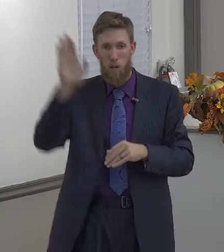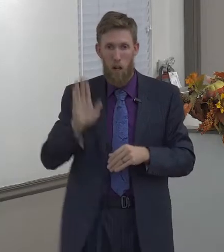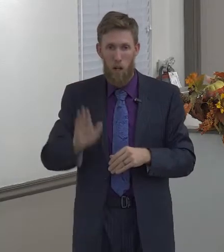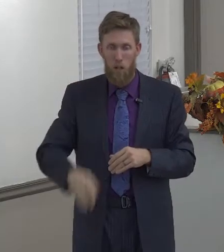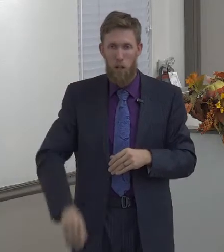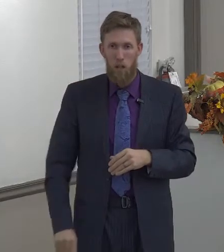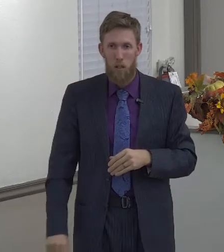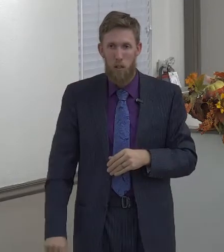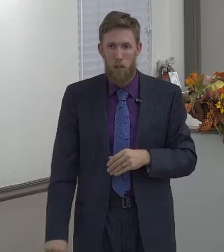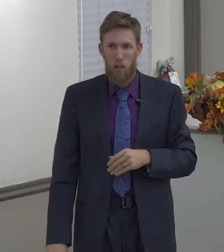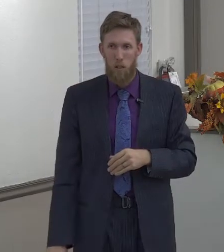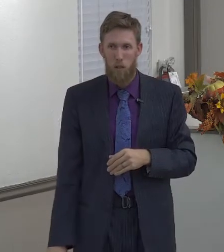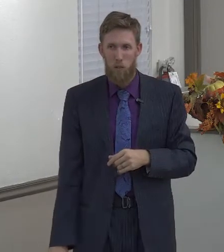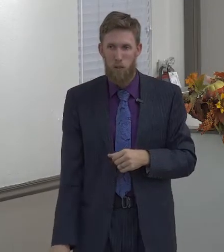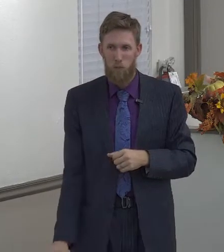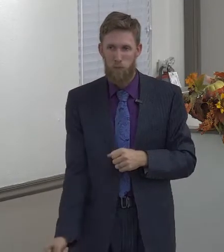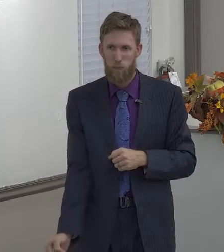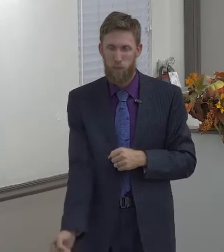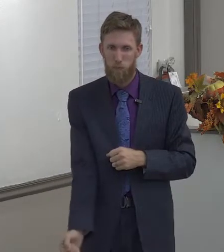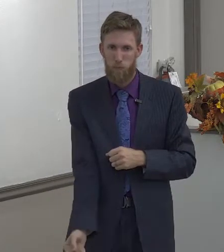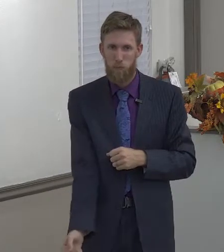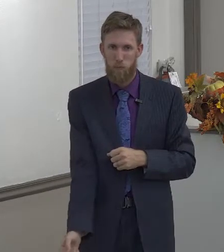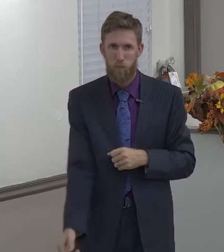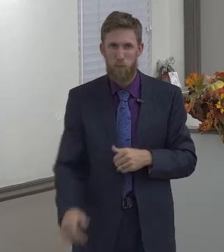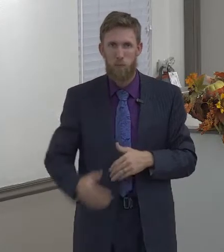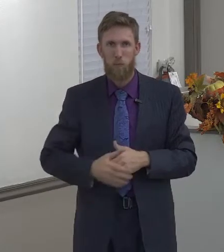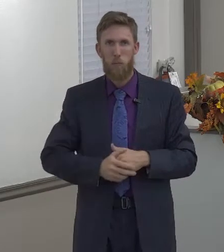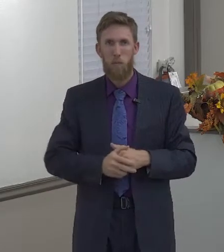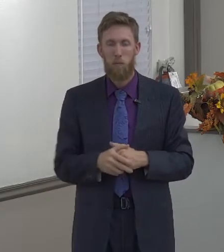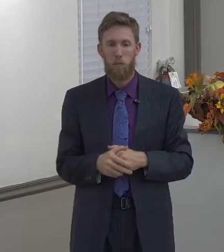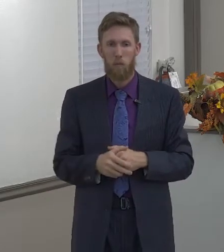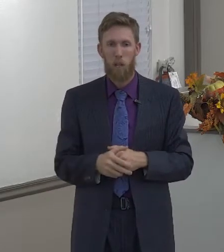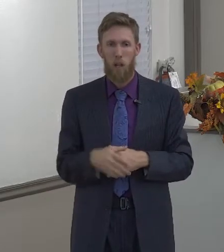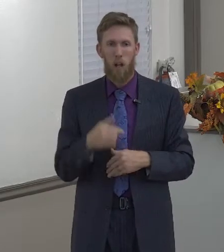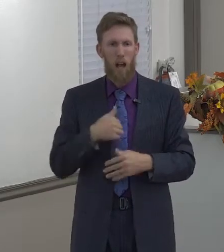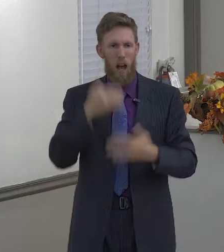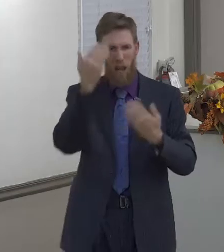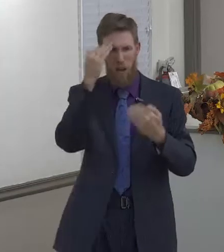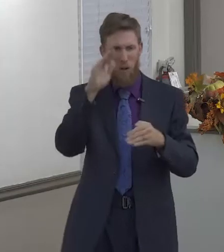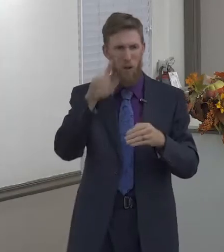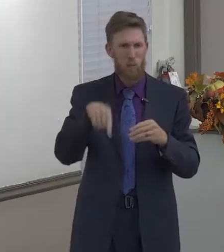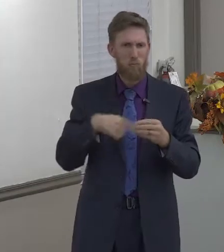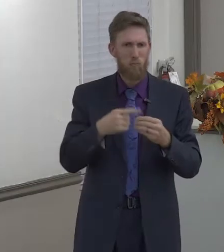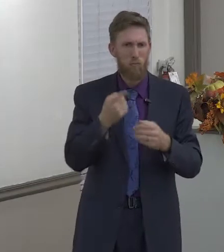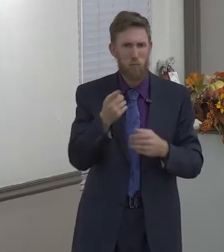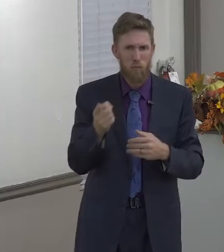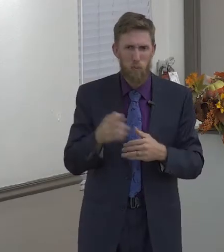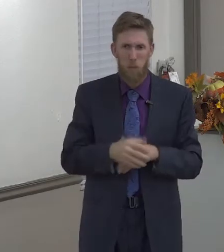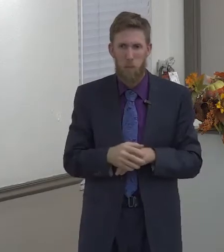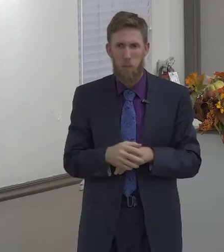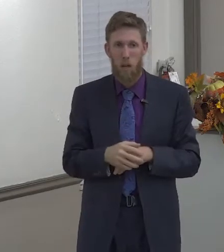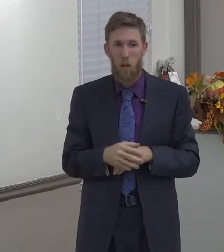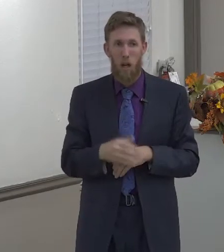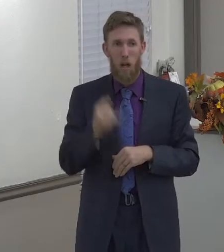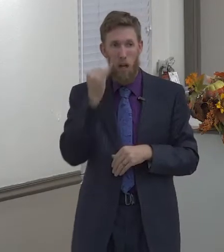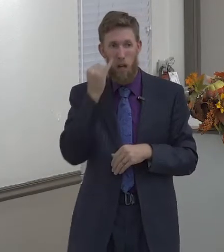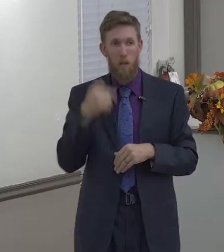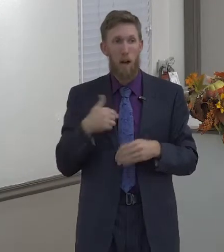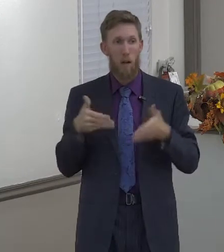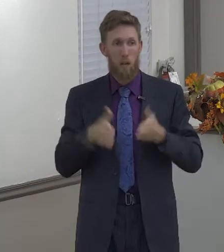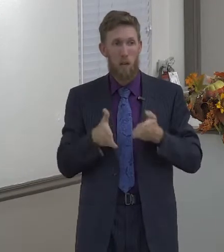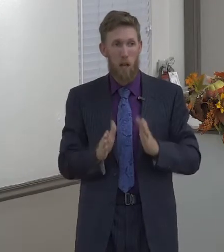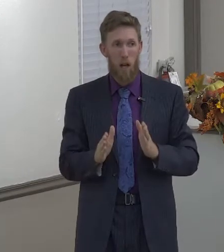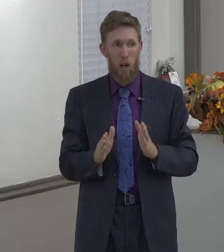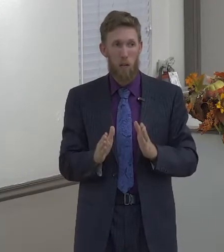If I could just stay at home and never have to go to work, man, I would be the happiest guy